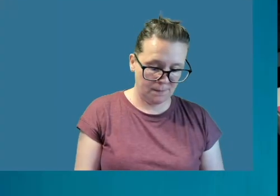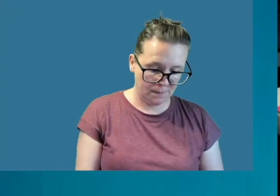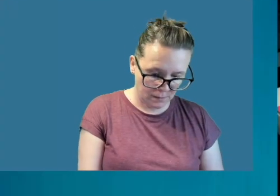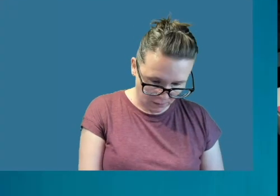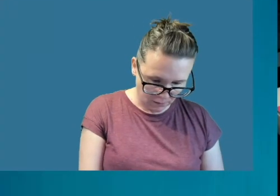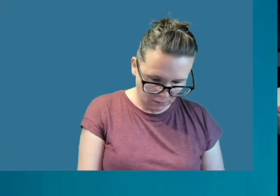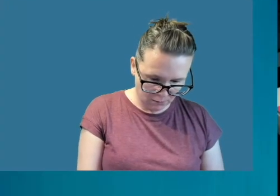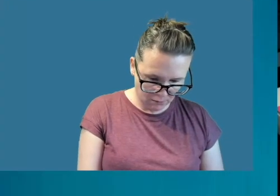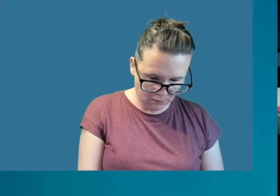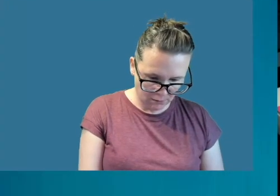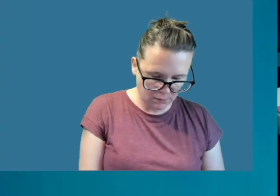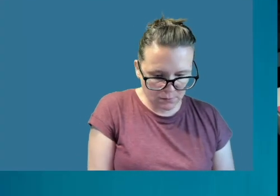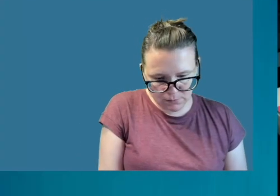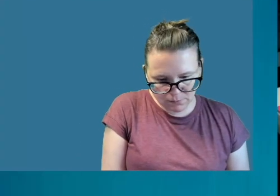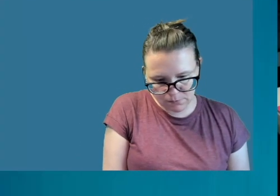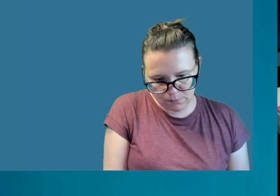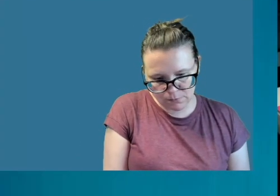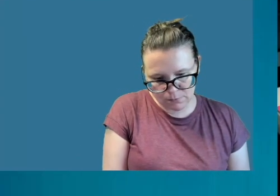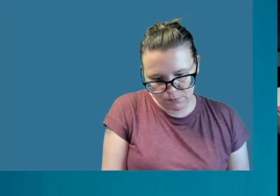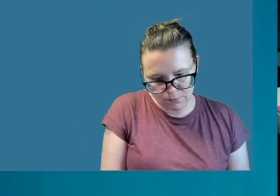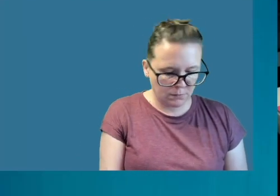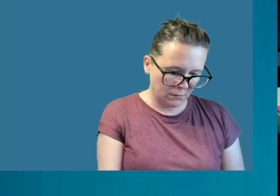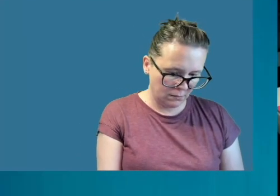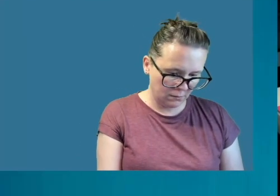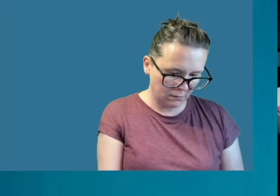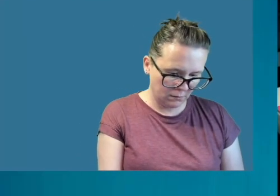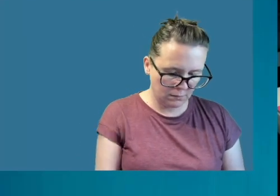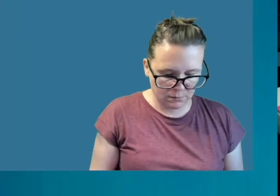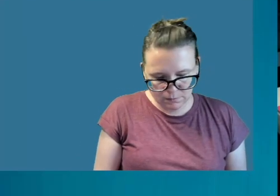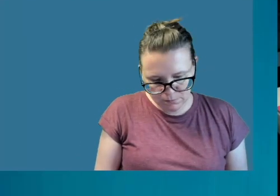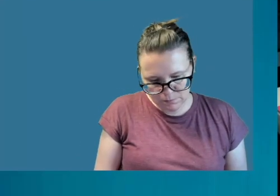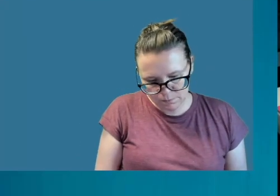colors in. It doesn't have to be like perfect or nicely colored.